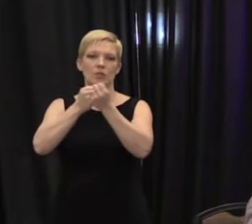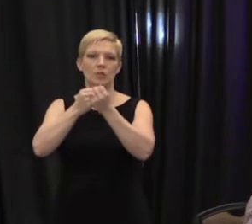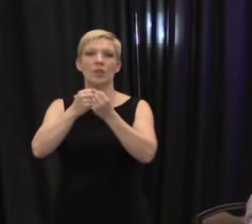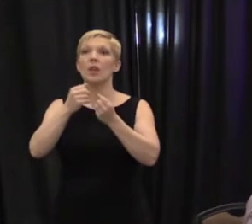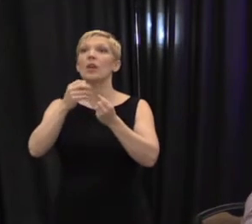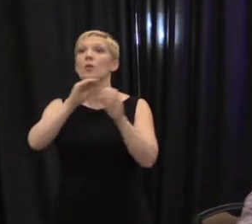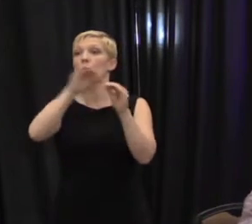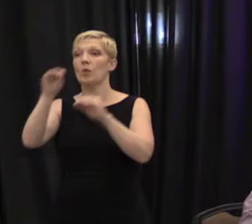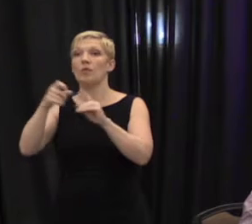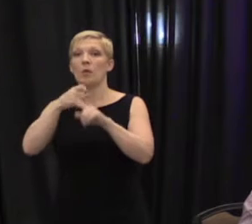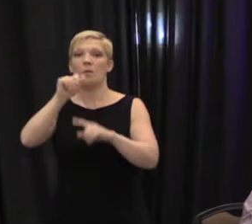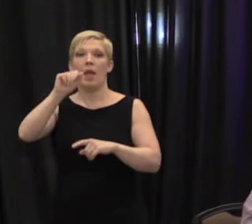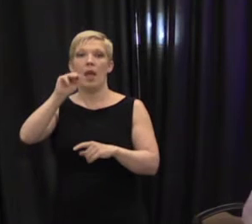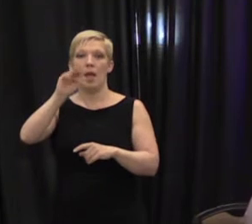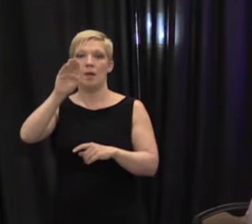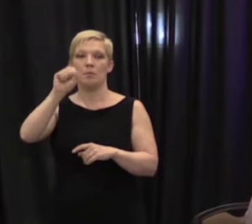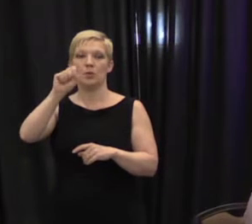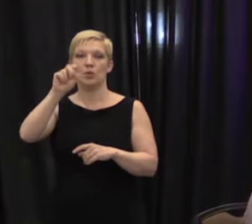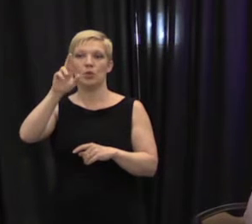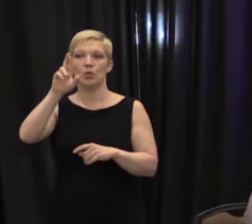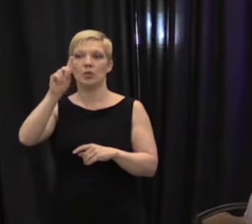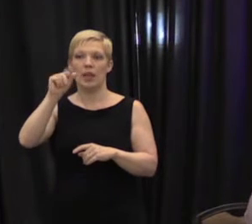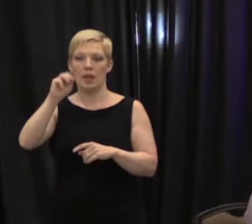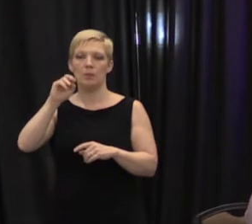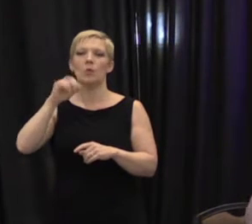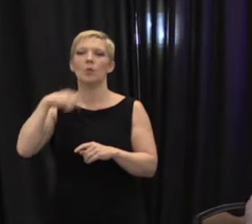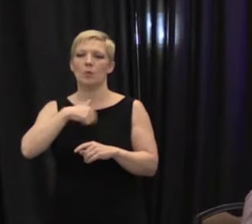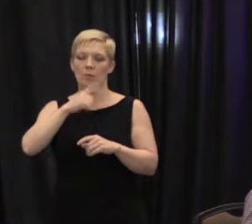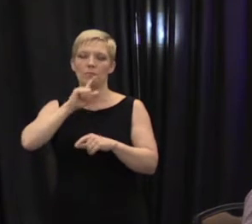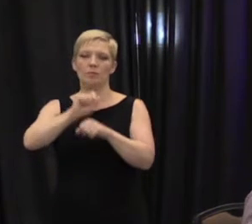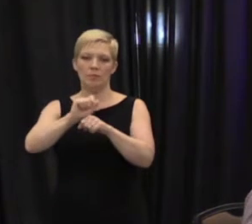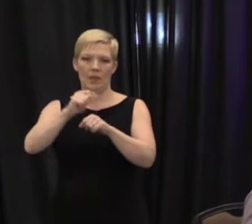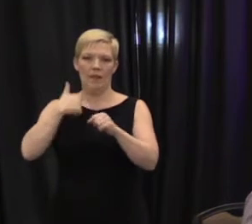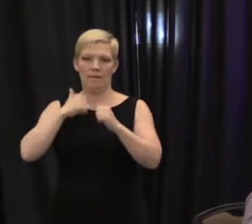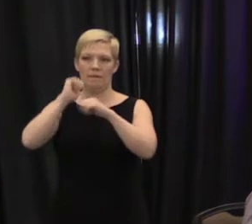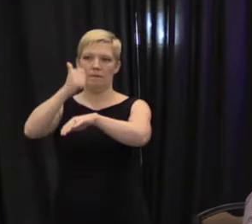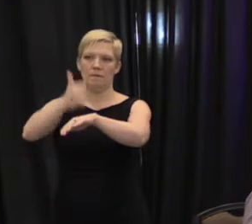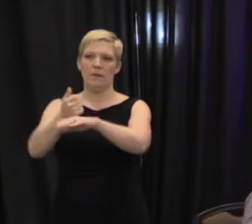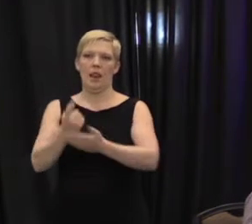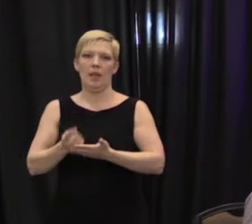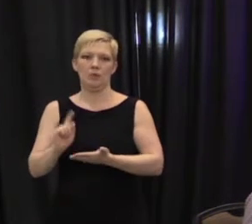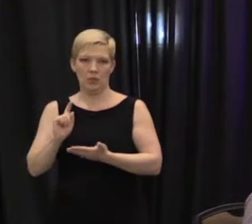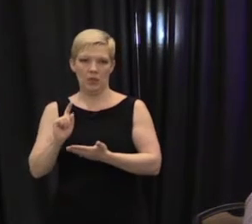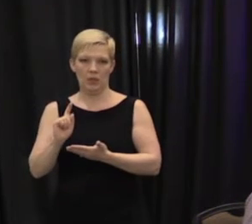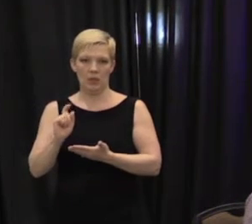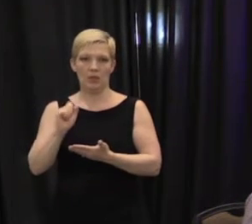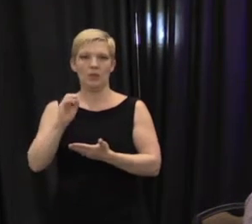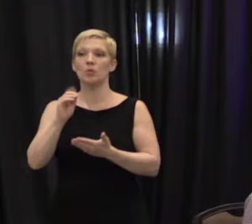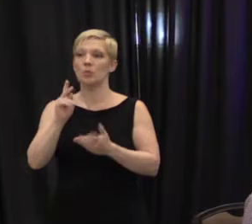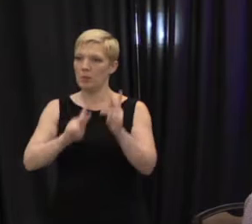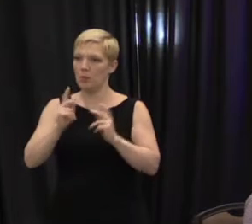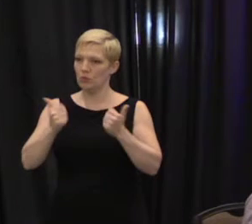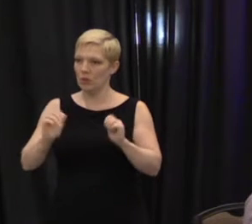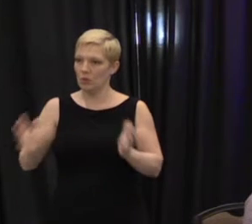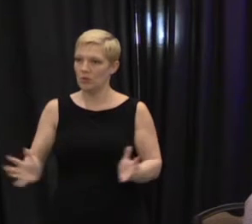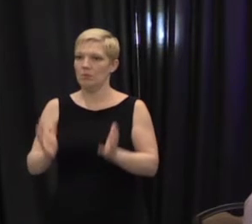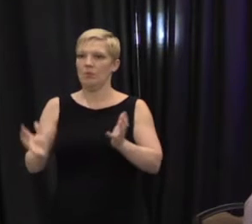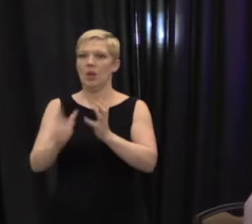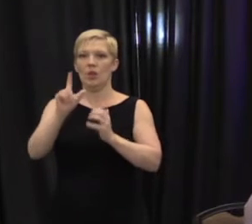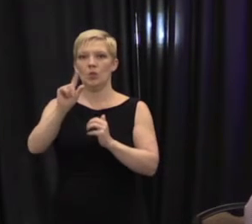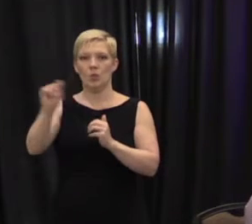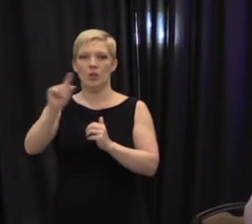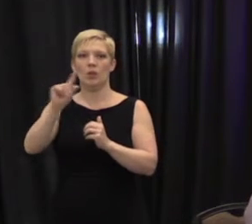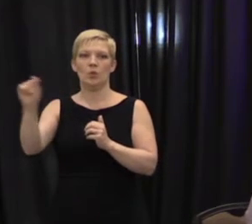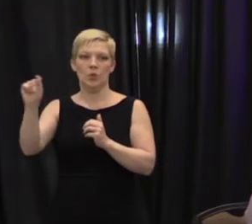moved to Amsterdam. And it was actually in Amsterdam just last week. So a lot of people are actually attempting to push AIDS 2020 out of the